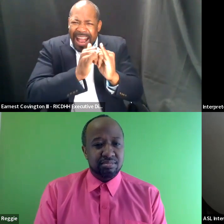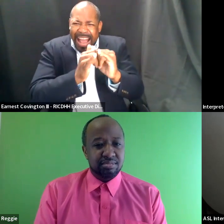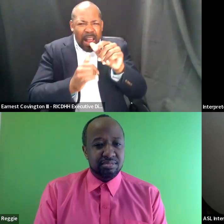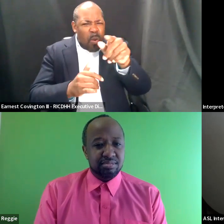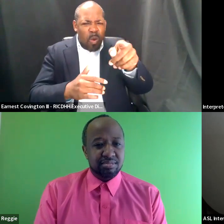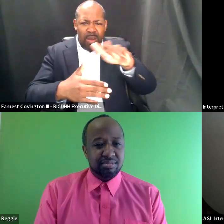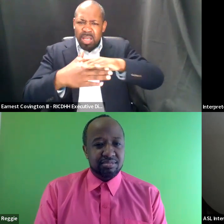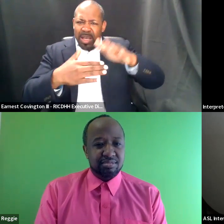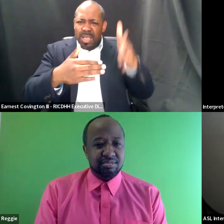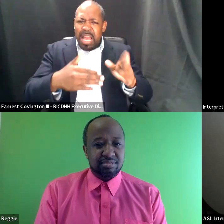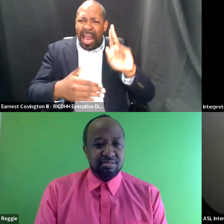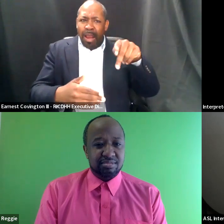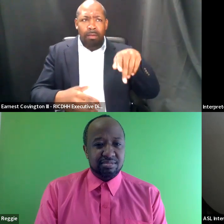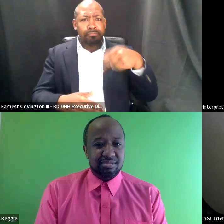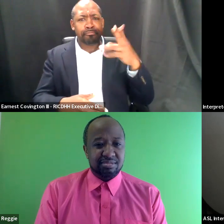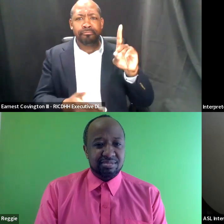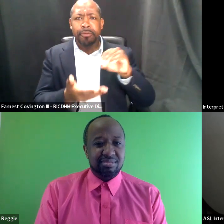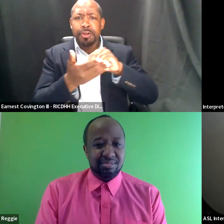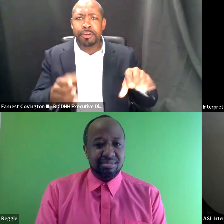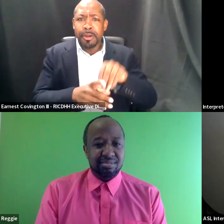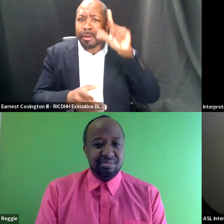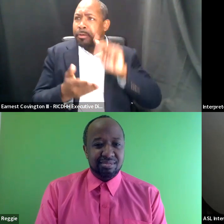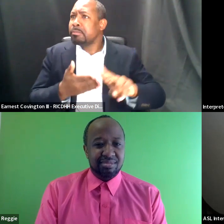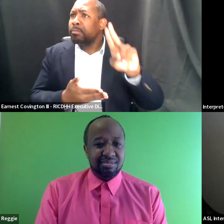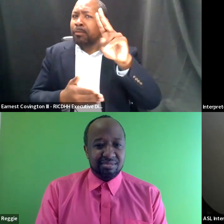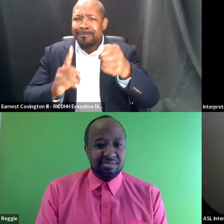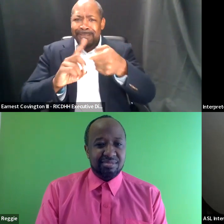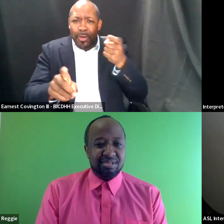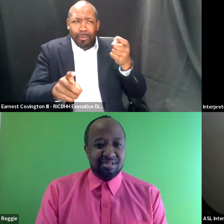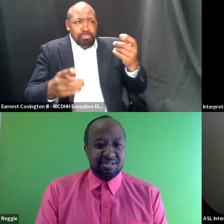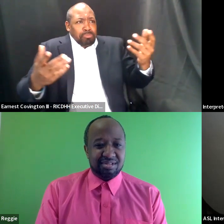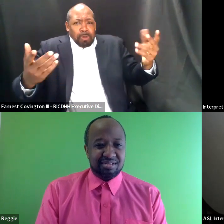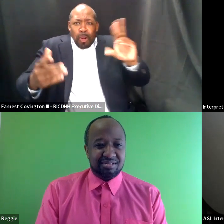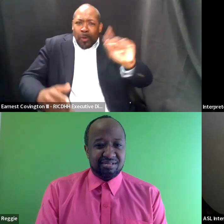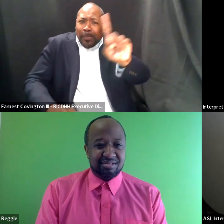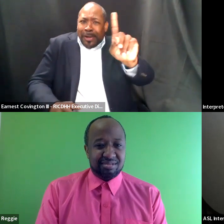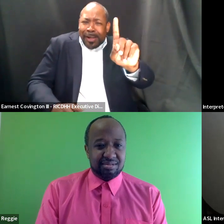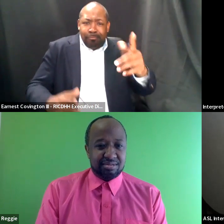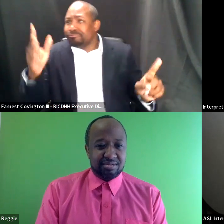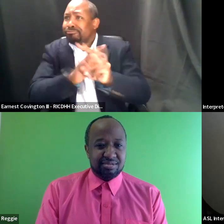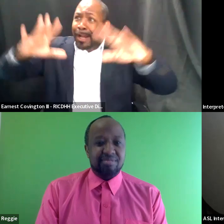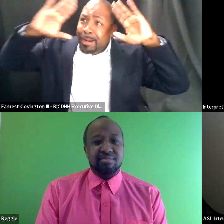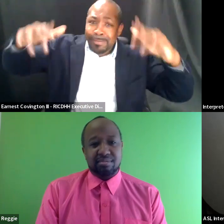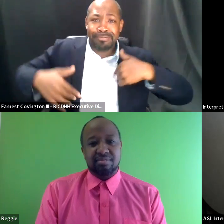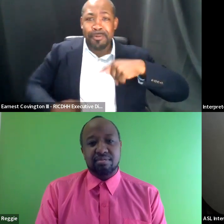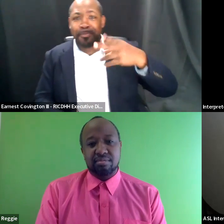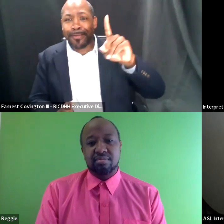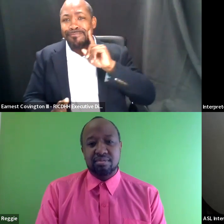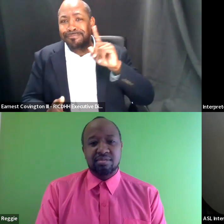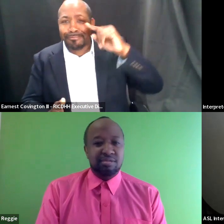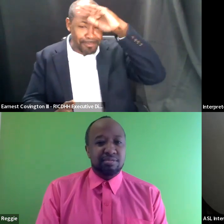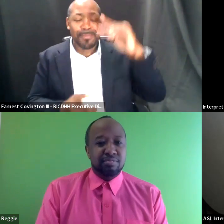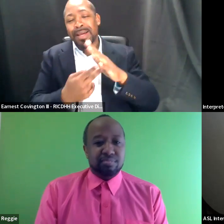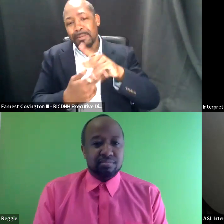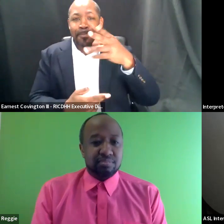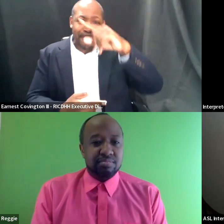it's tremendous. I'm wondering, how did you decide to pursue your PhD? I mean, did